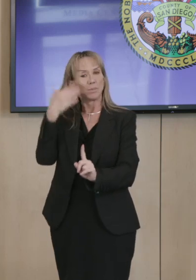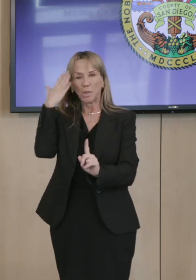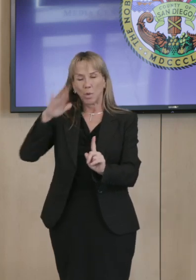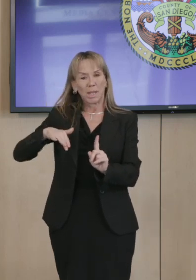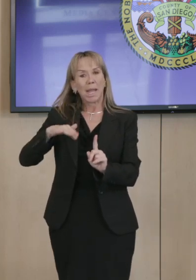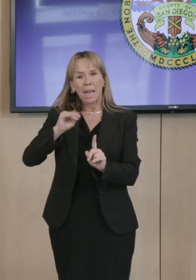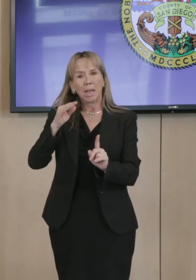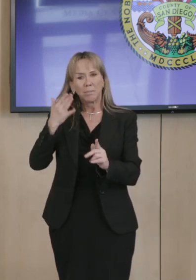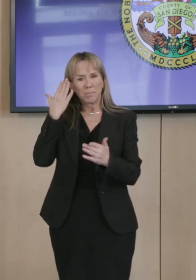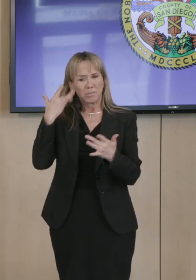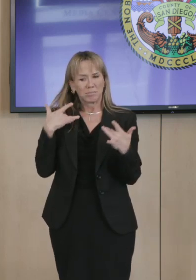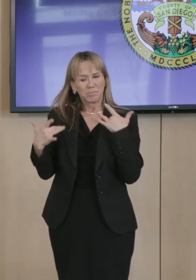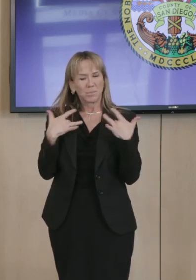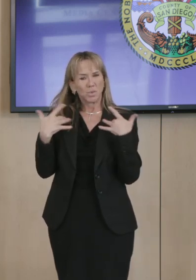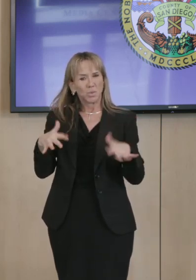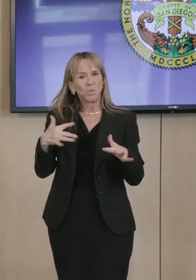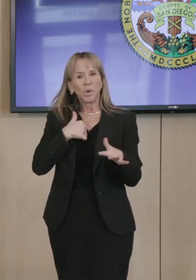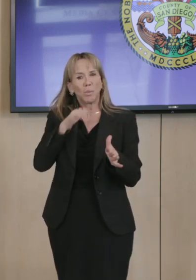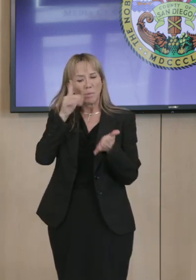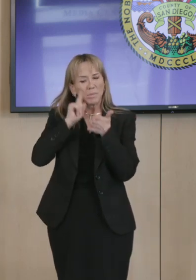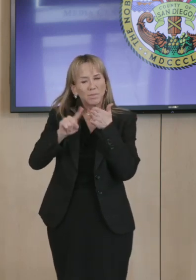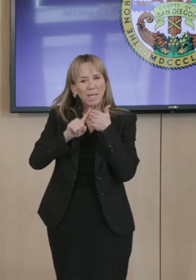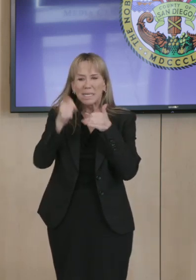continue to investigate each and every case that comes our way.